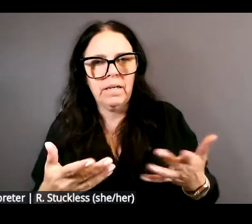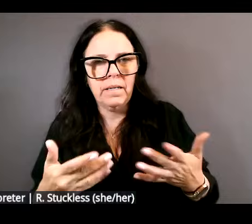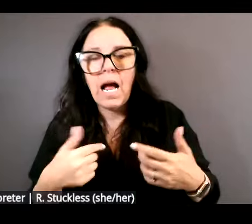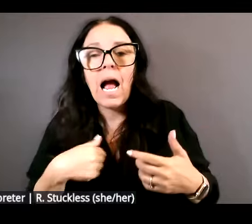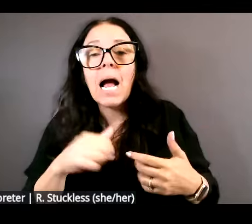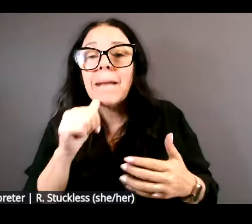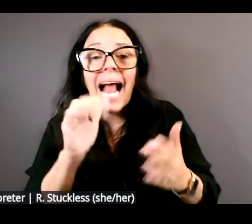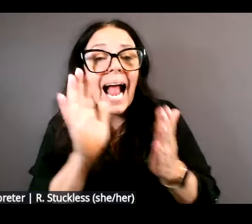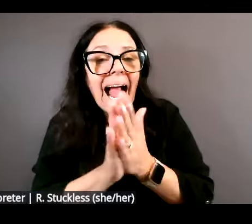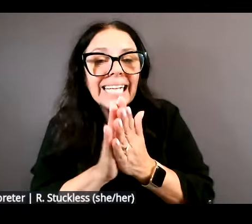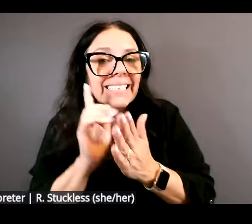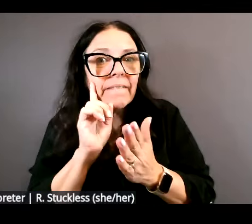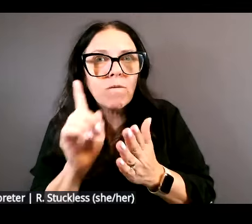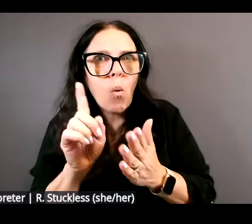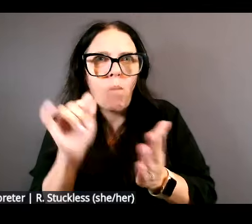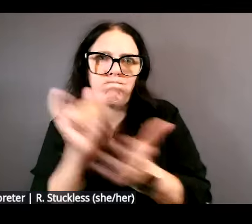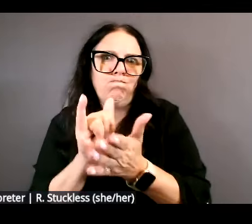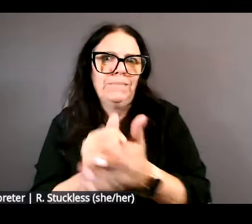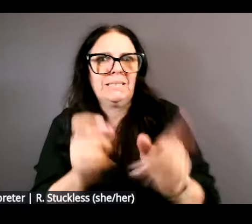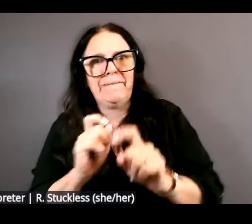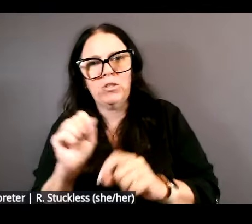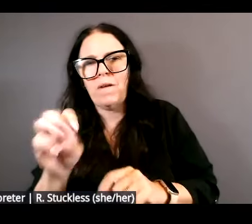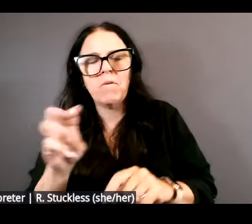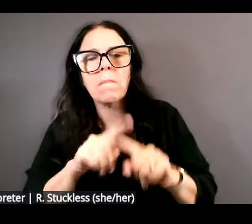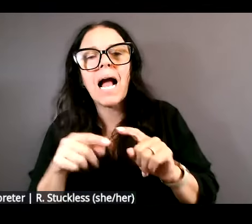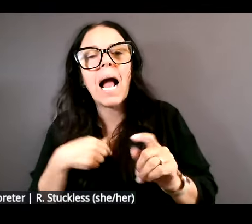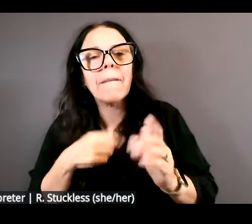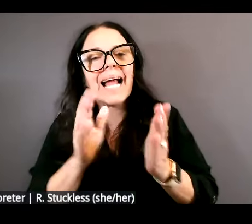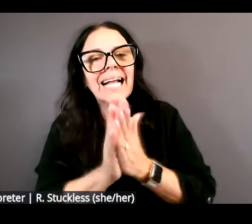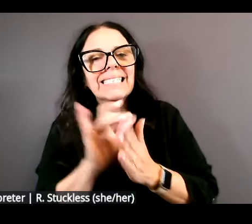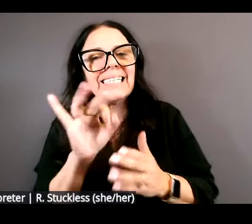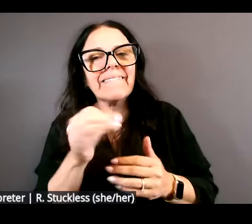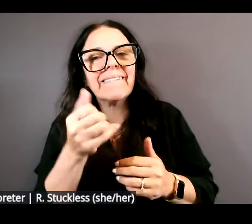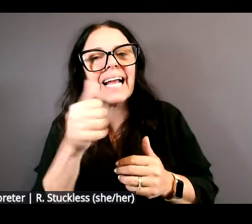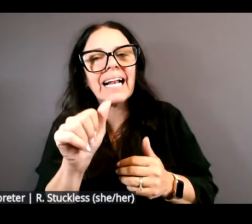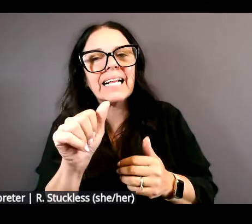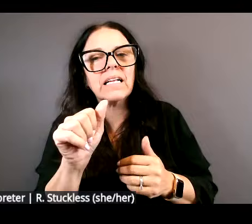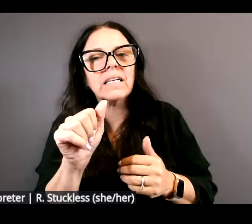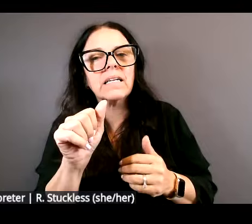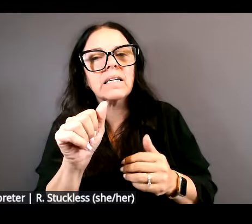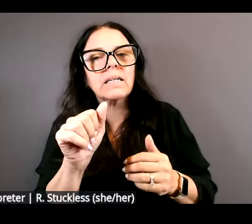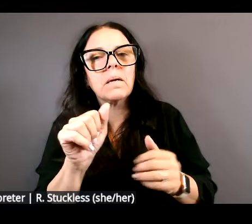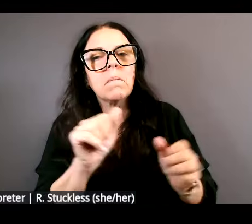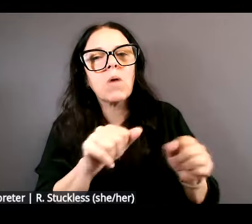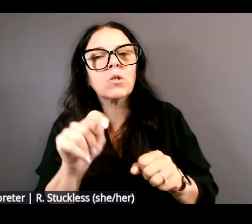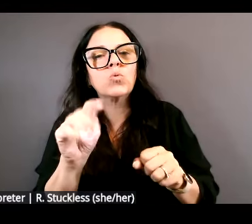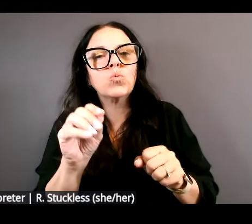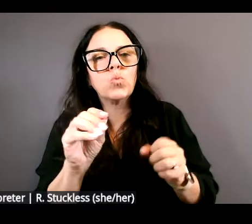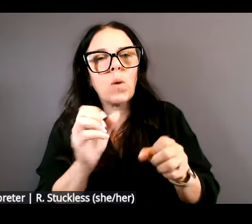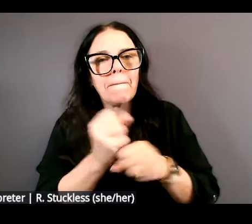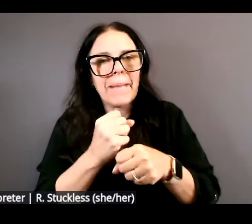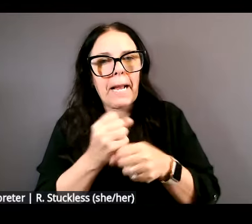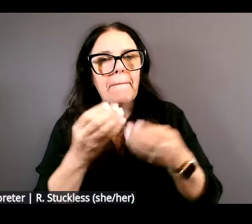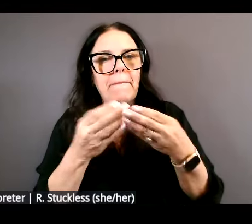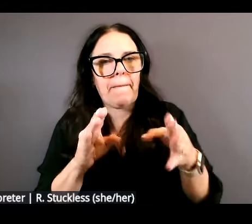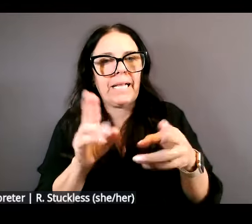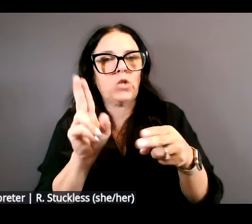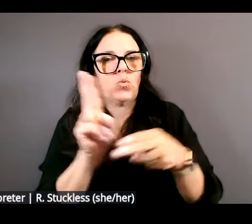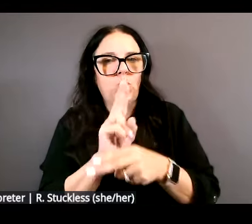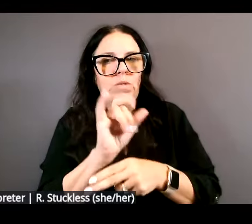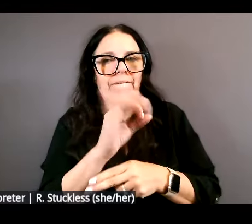for the impossible. I'm asking for if anything would be probable as far as public use of what